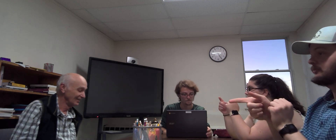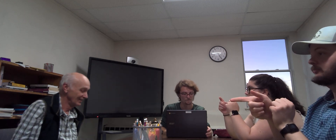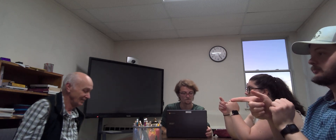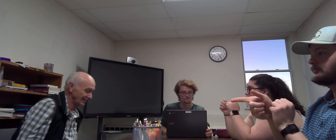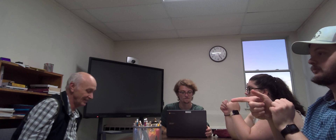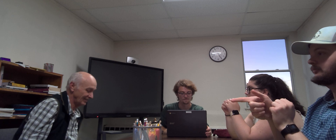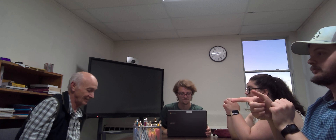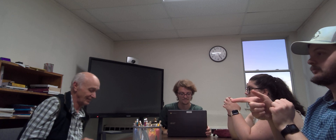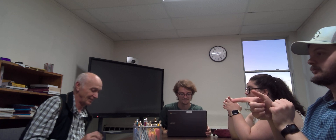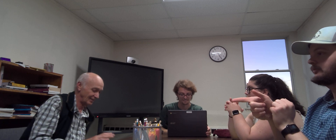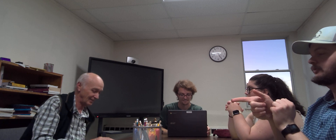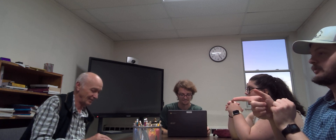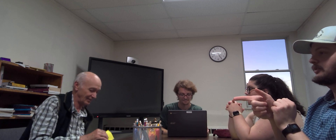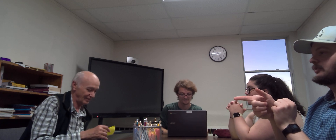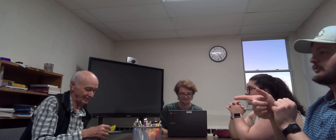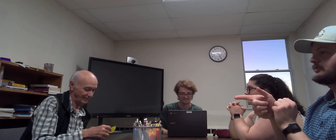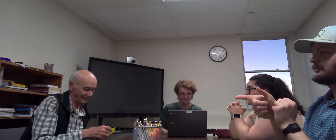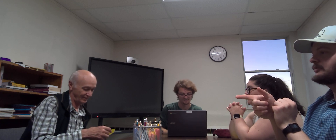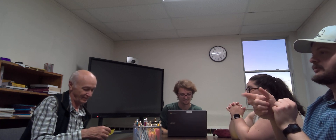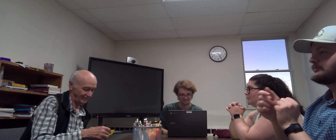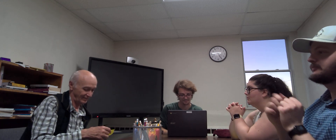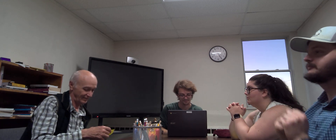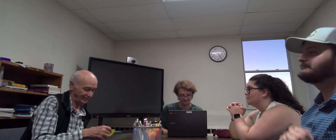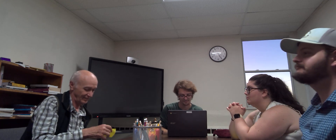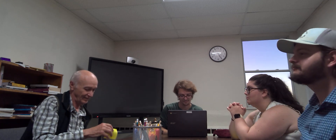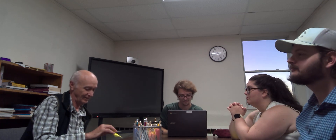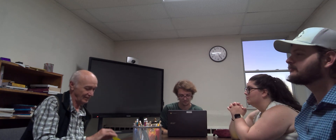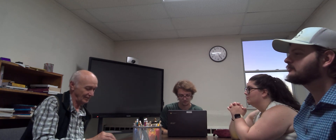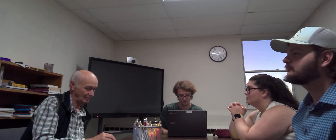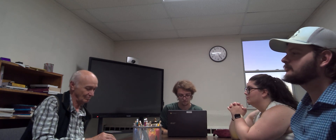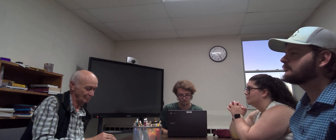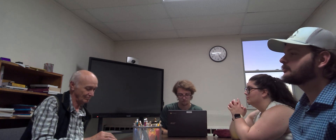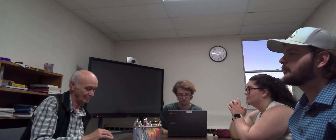Is that how it works? How are you? Didn't he say ask how you are? Um,